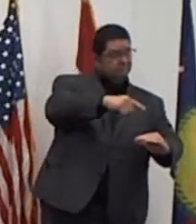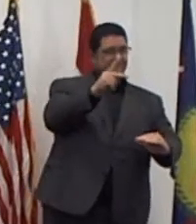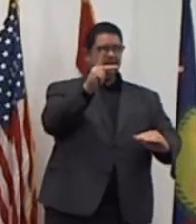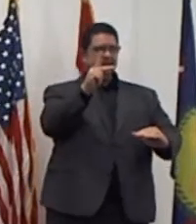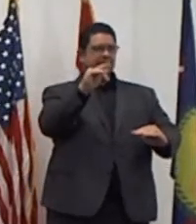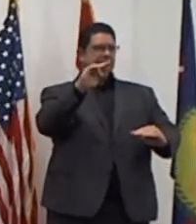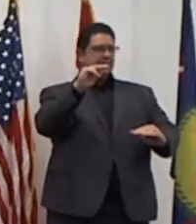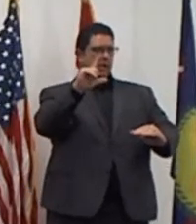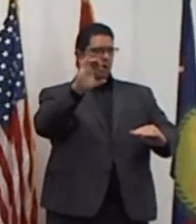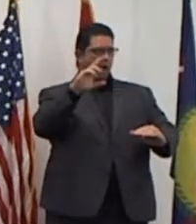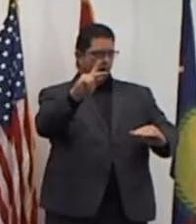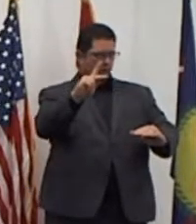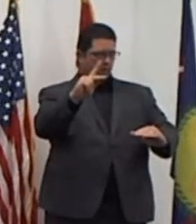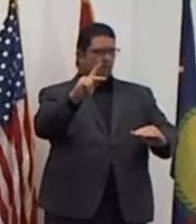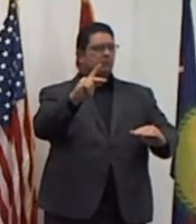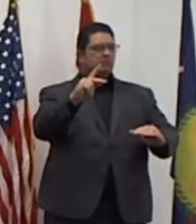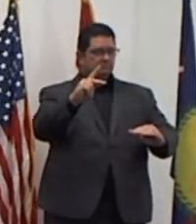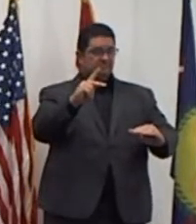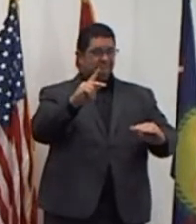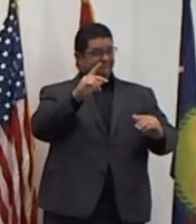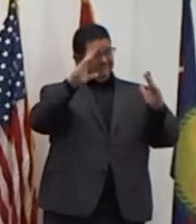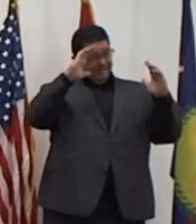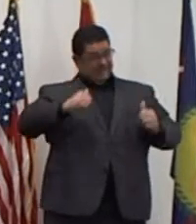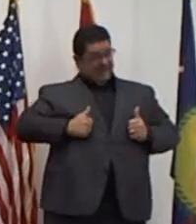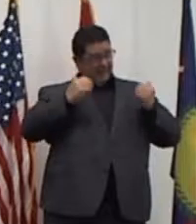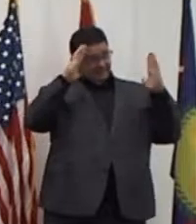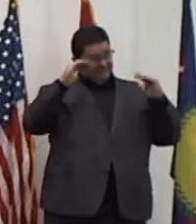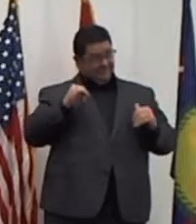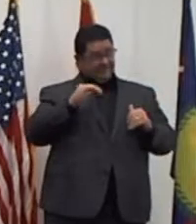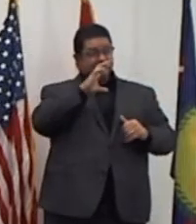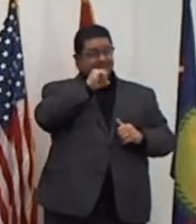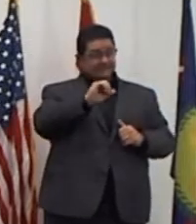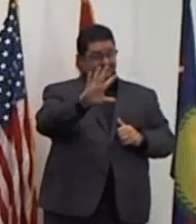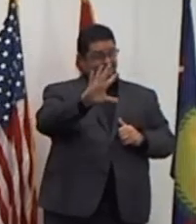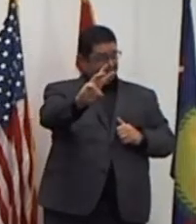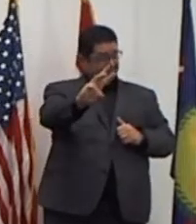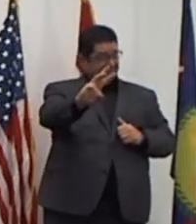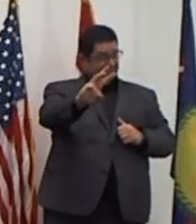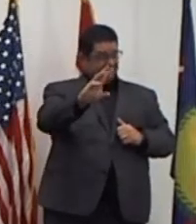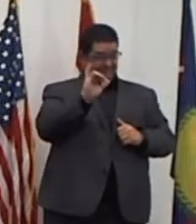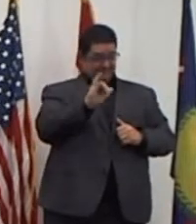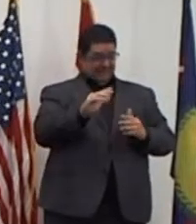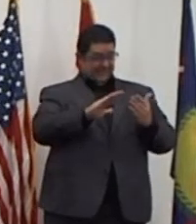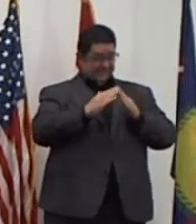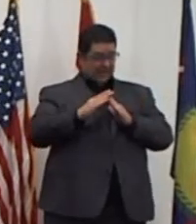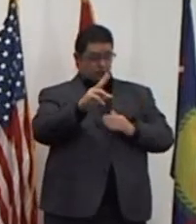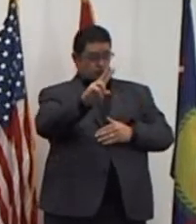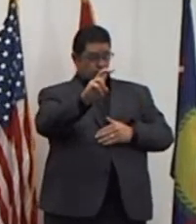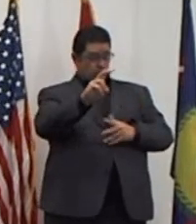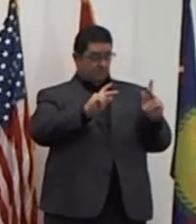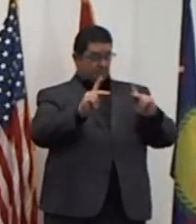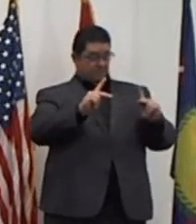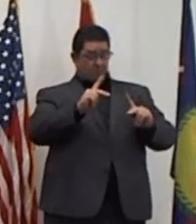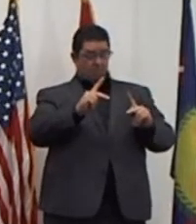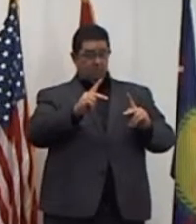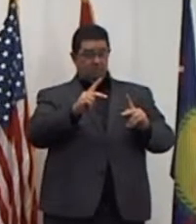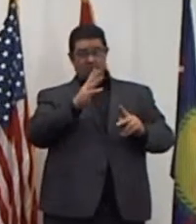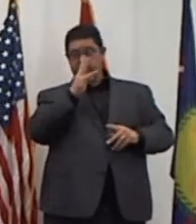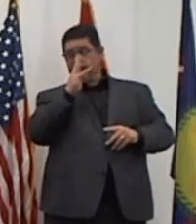life expectancy is 56. This is a town of a few hundred people that has been forgotten by